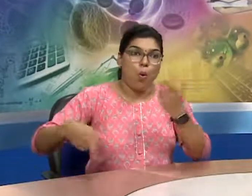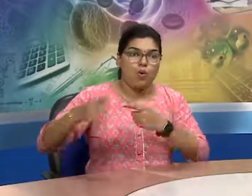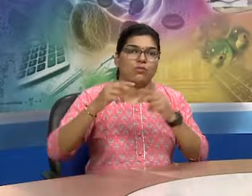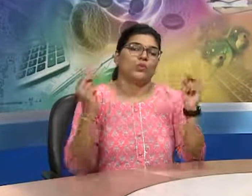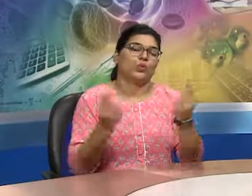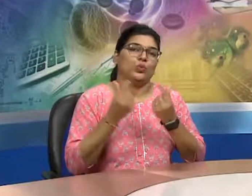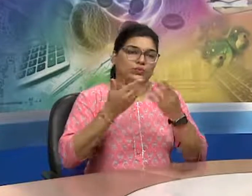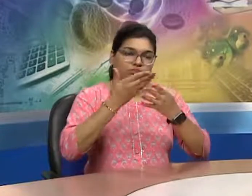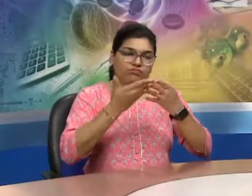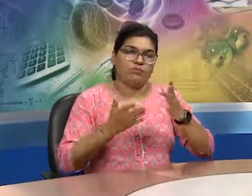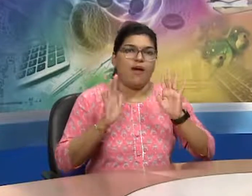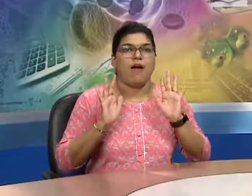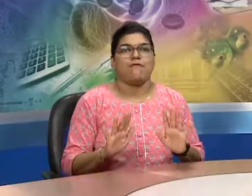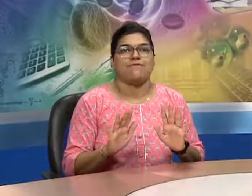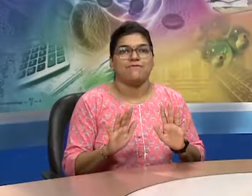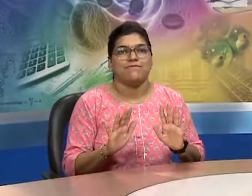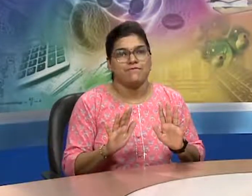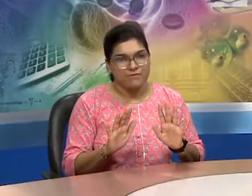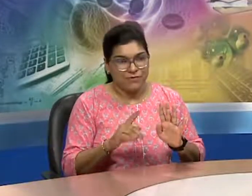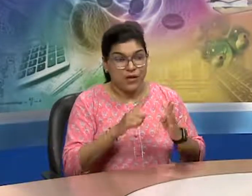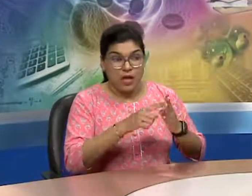shelter. So all these four